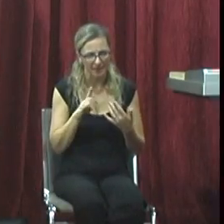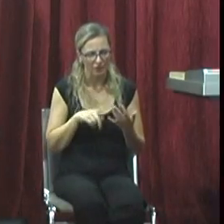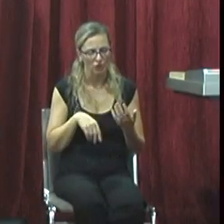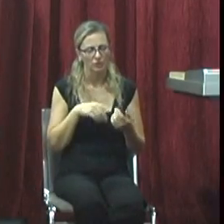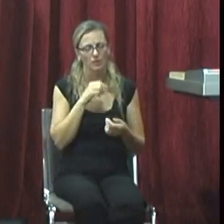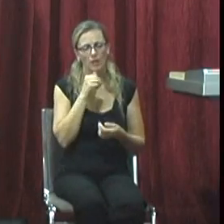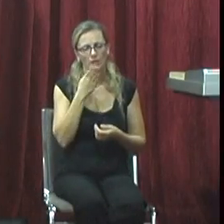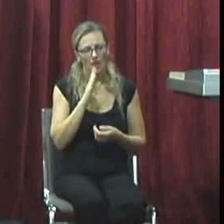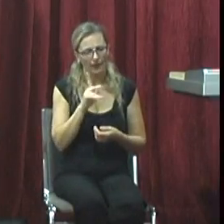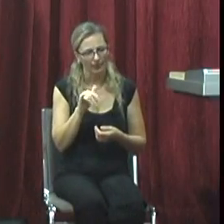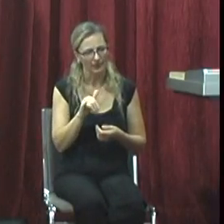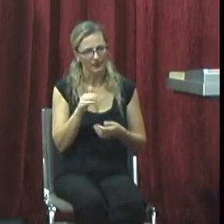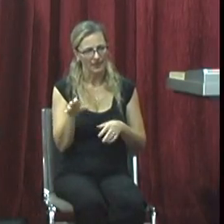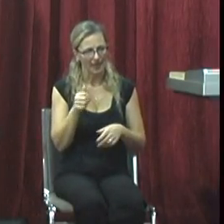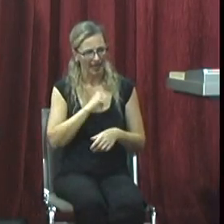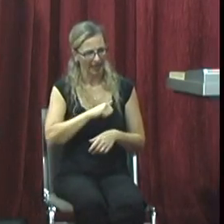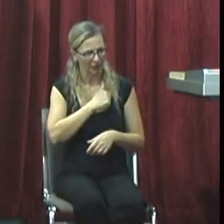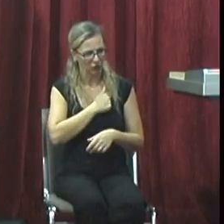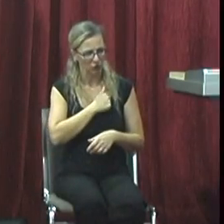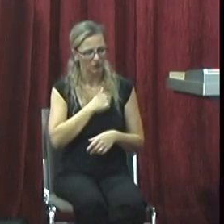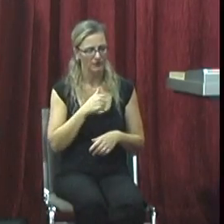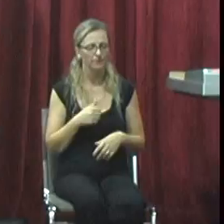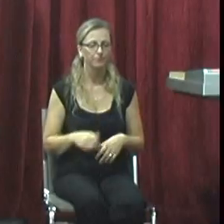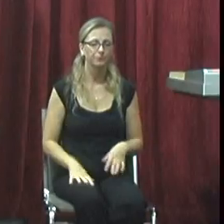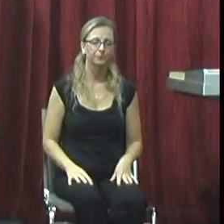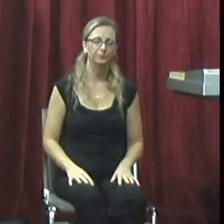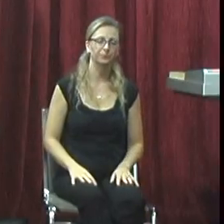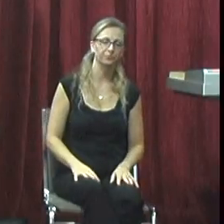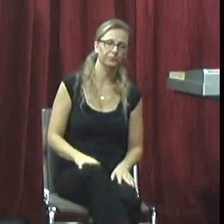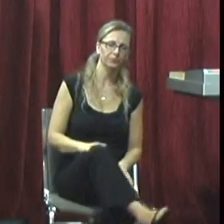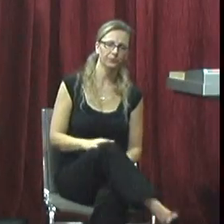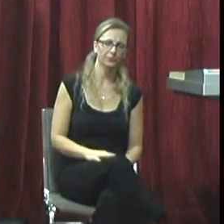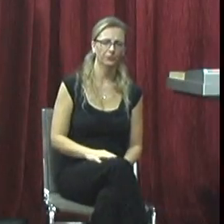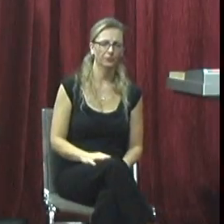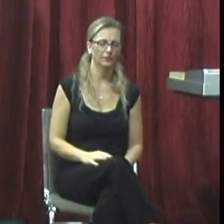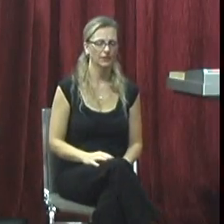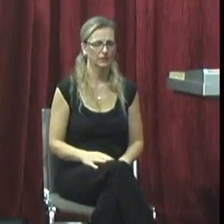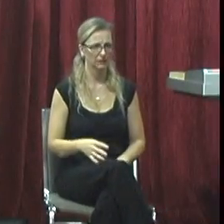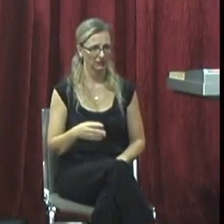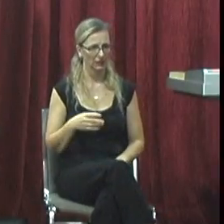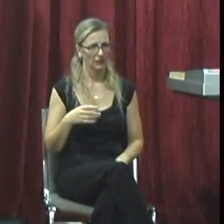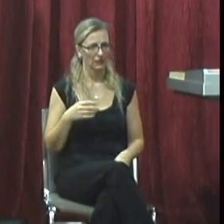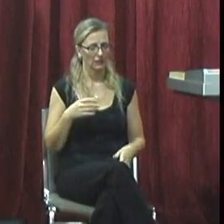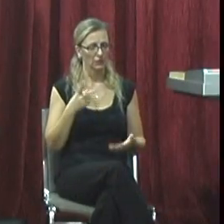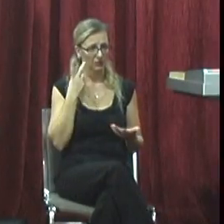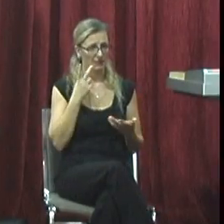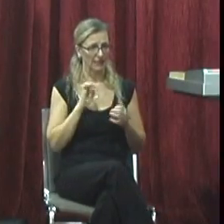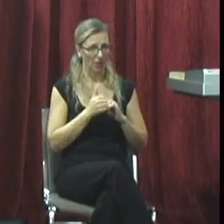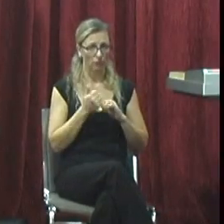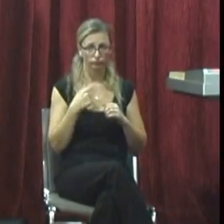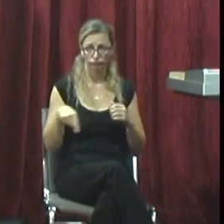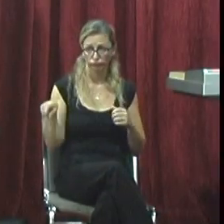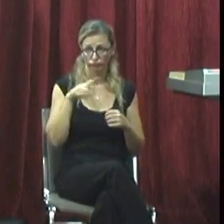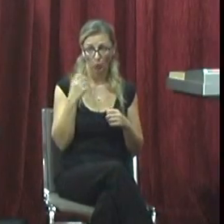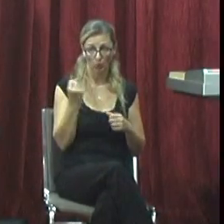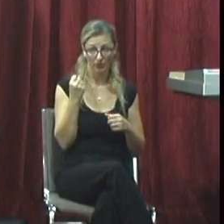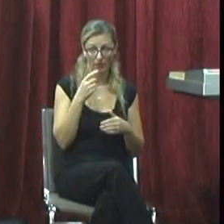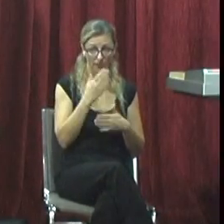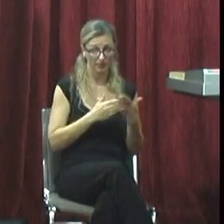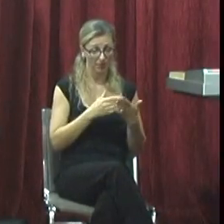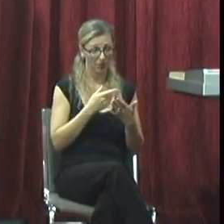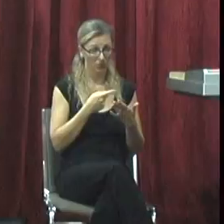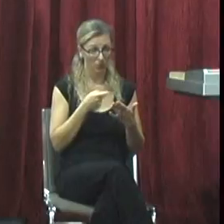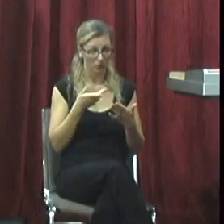attitudes. Anybody here see how they might be holding on to some of those things besides me? Anybody? All